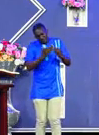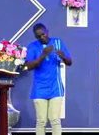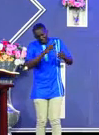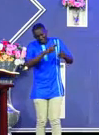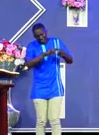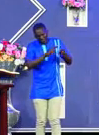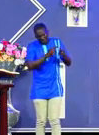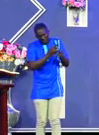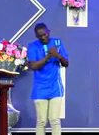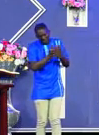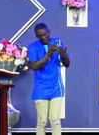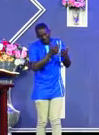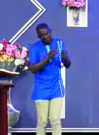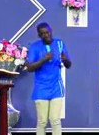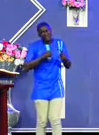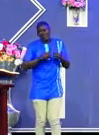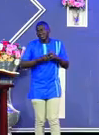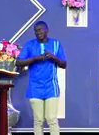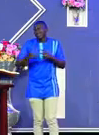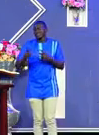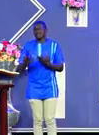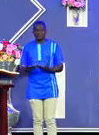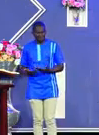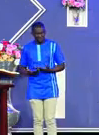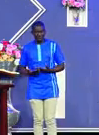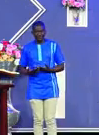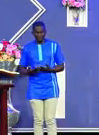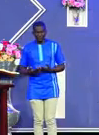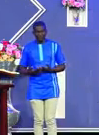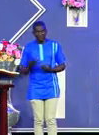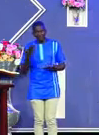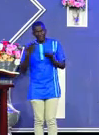I think she had been in hospital in Mulago. I